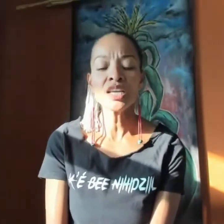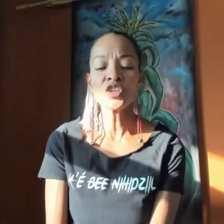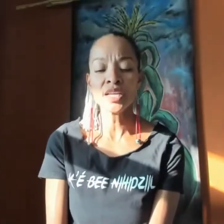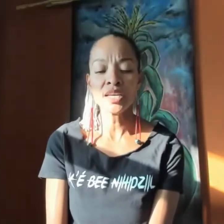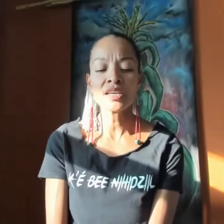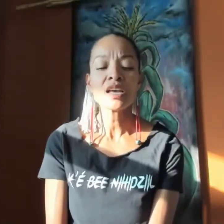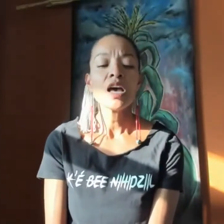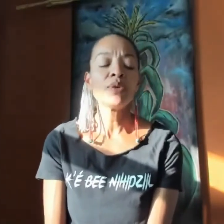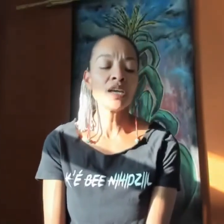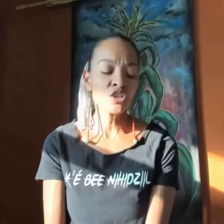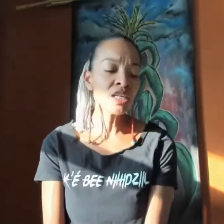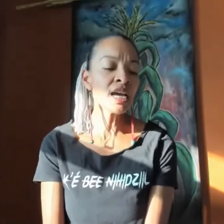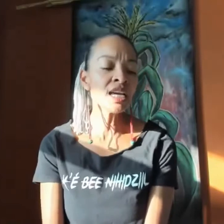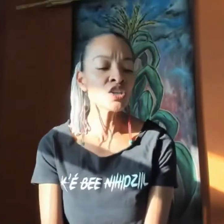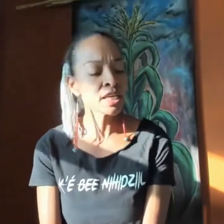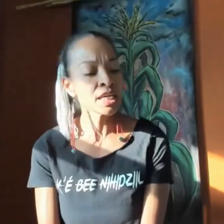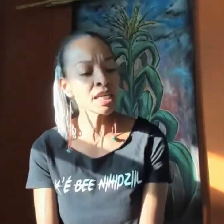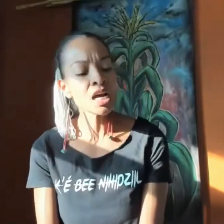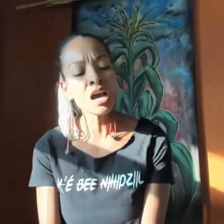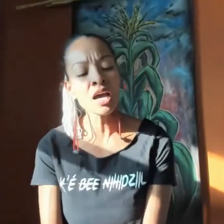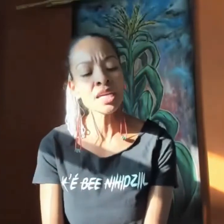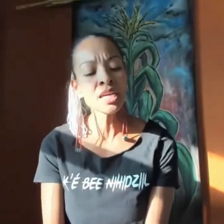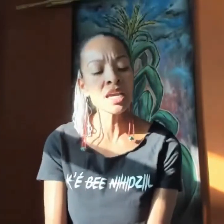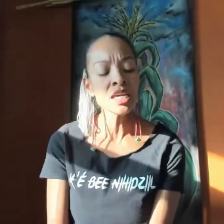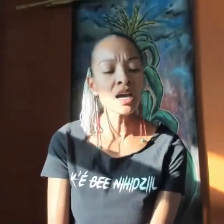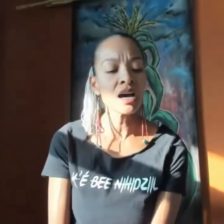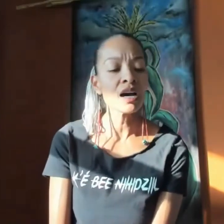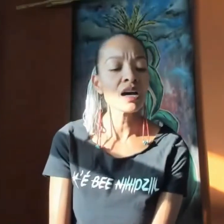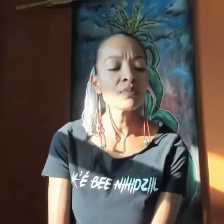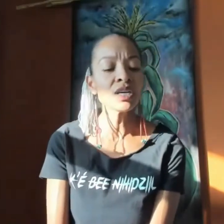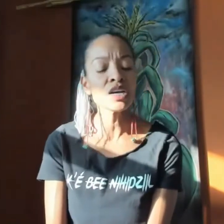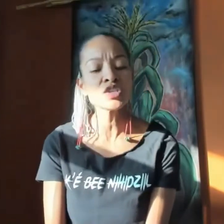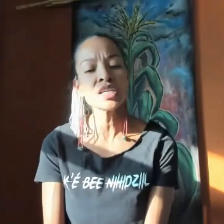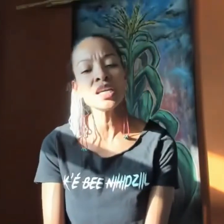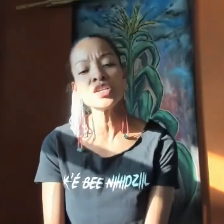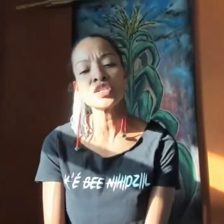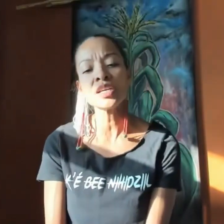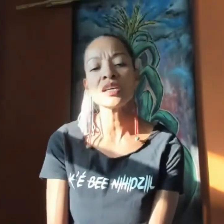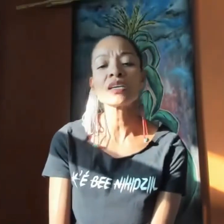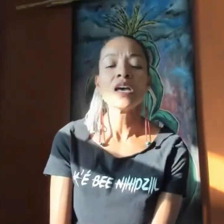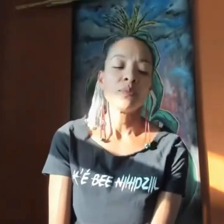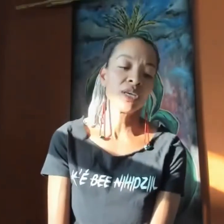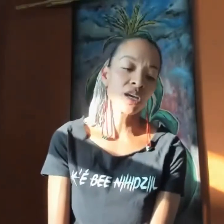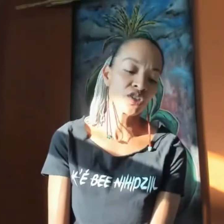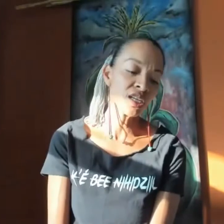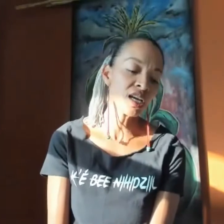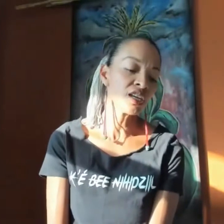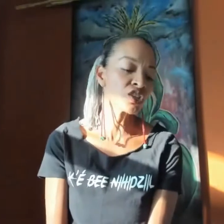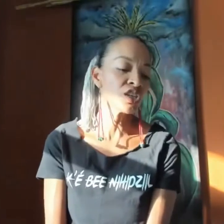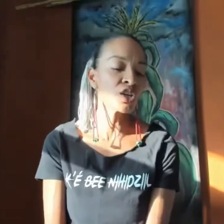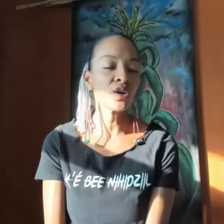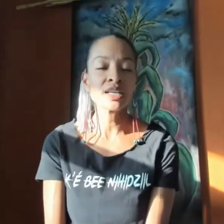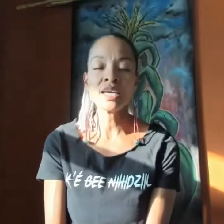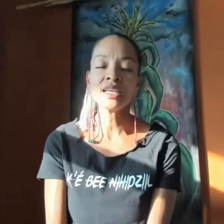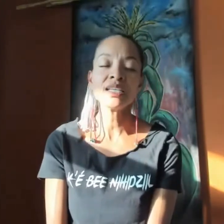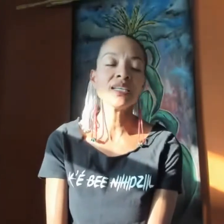e nishle, bi a ji e nishle, aha iye iya, bi a ji e nishle, bi a ji e nishle